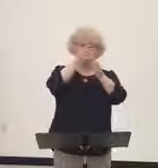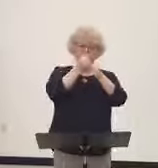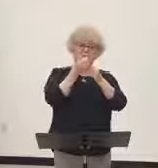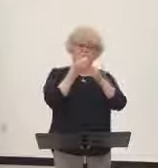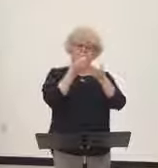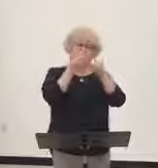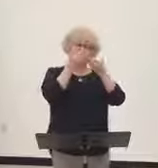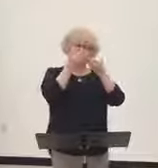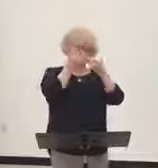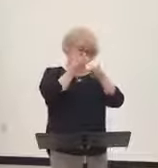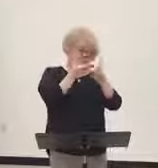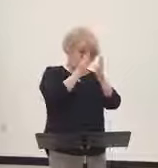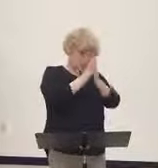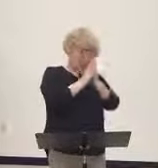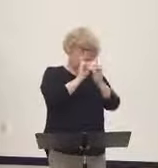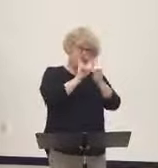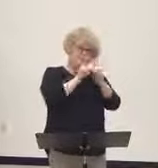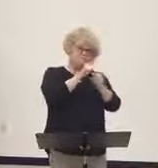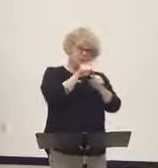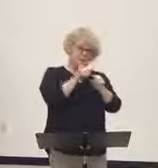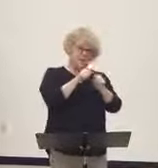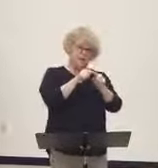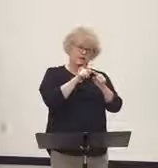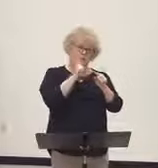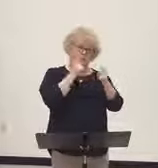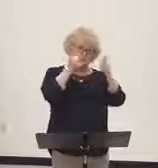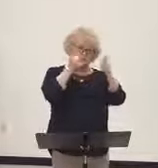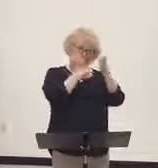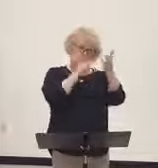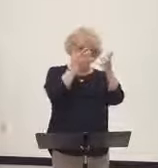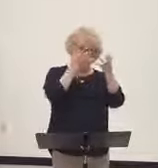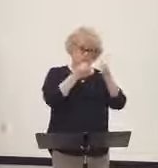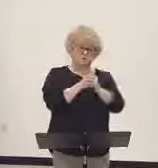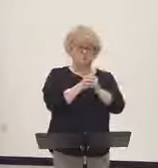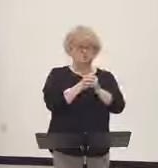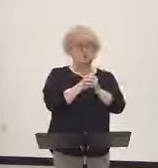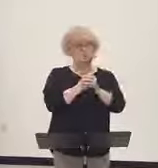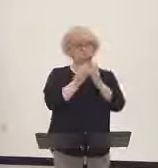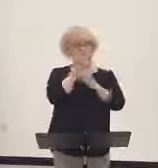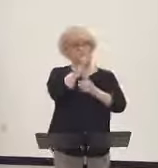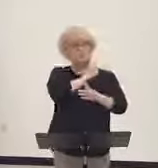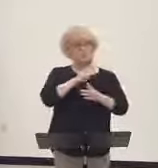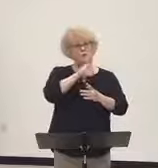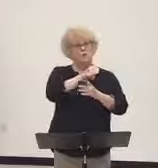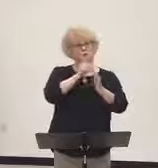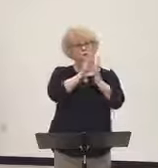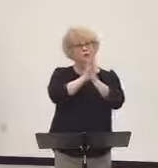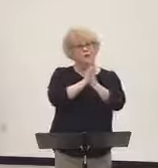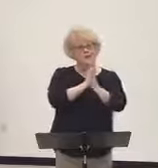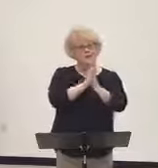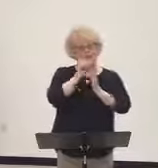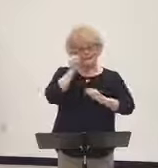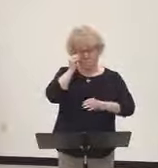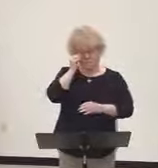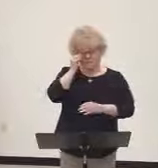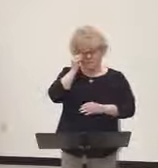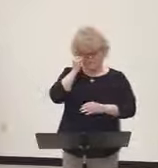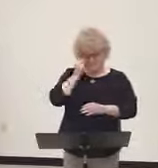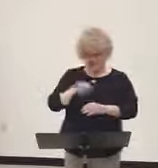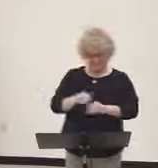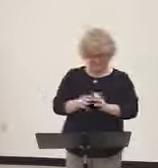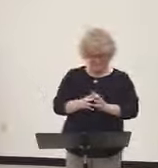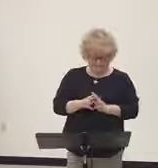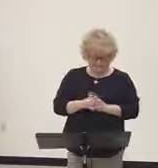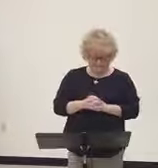these prayers and answer them if they be in accord with your will. Through Christ our Lord. Amen.